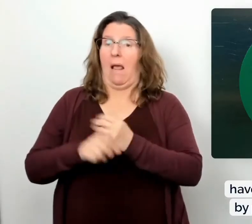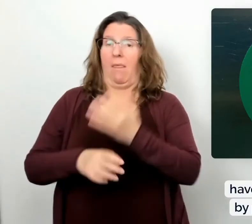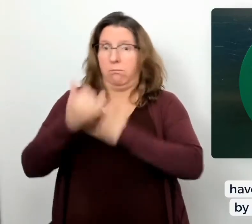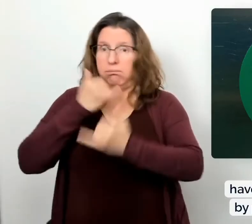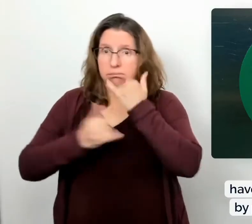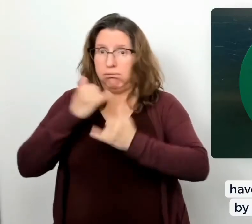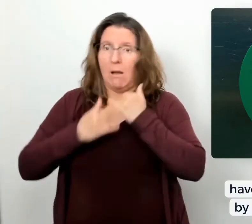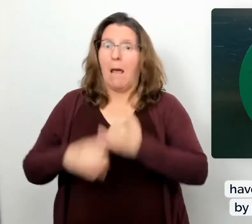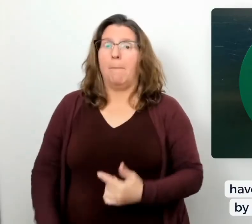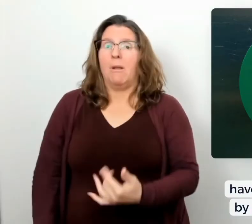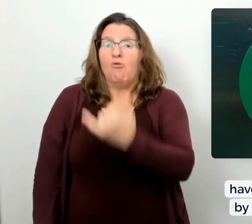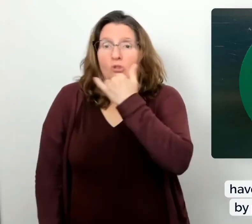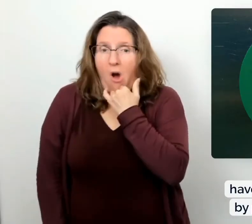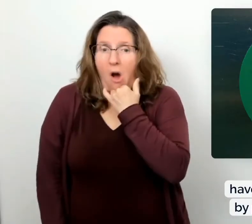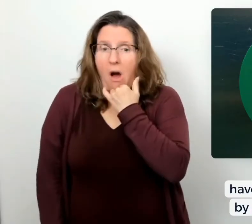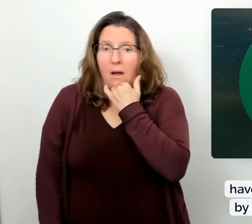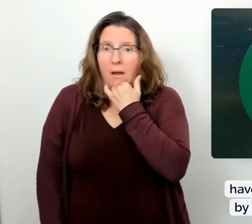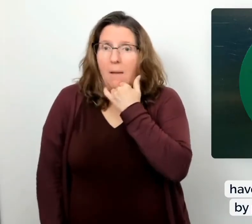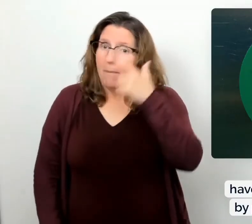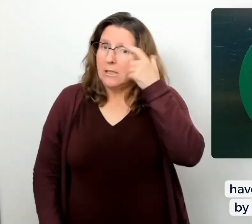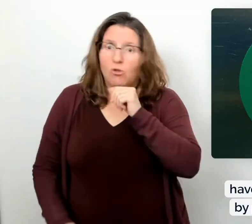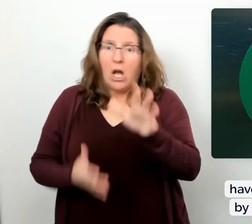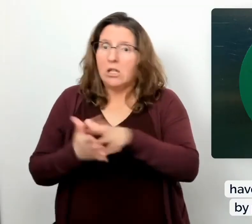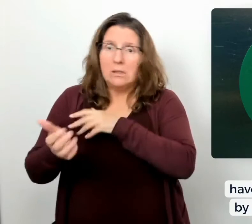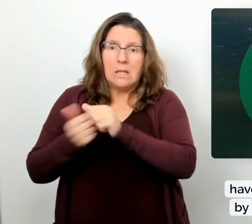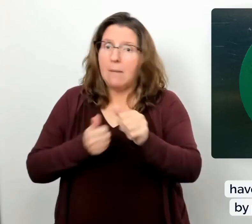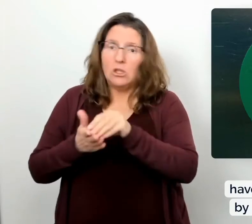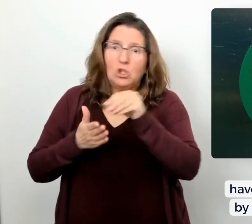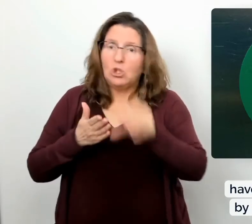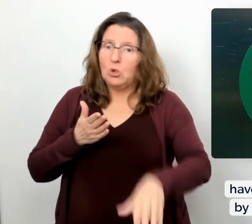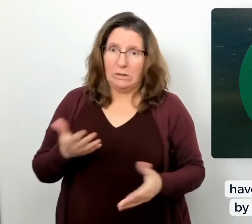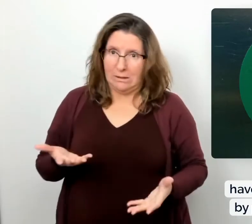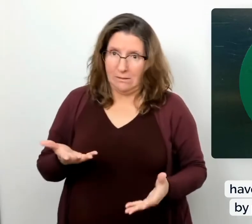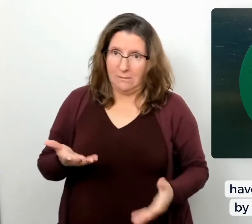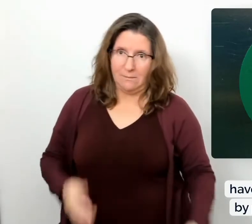Better to be wrong in overestimating competence because it does no harm.